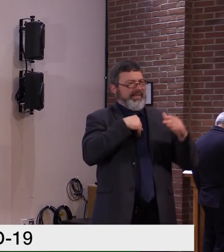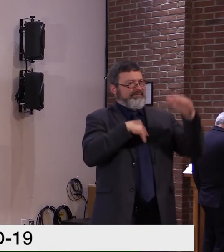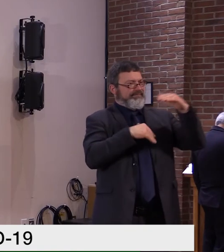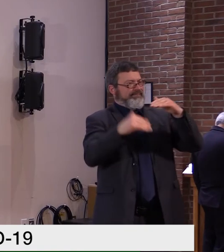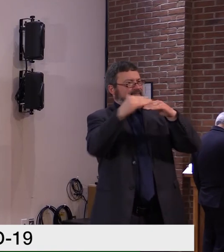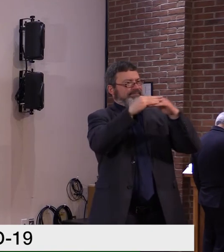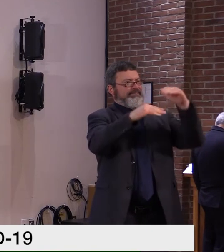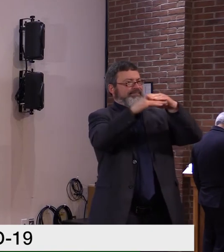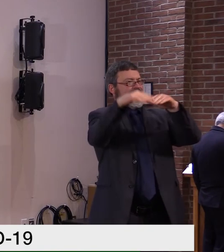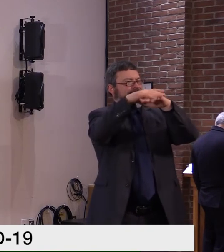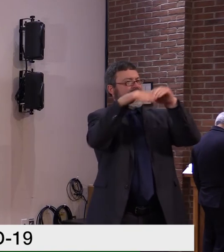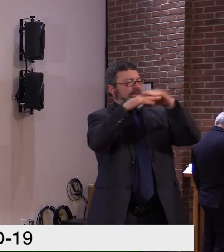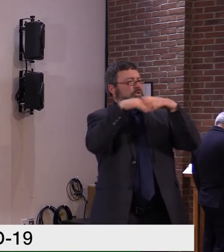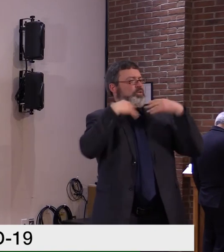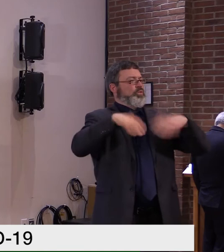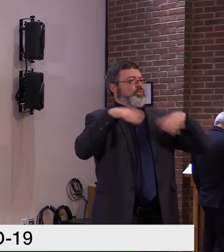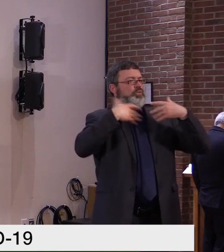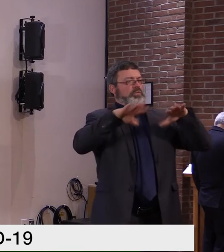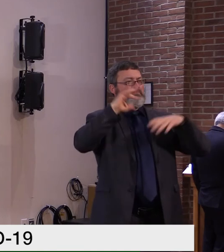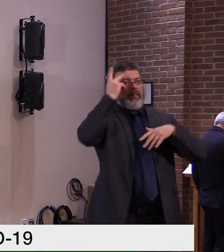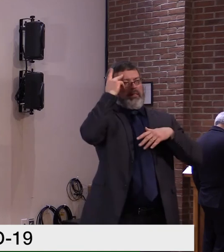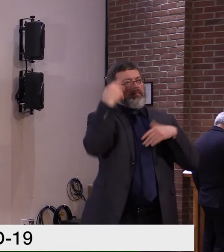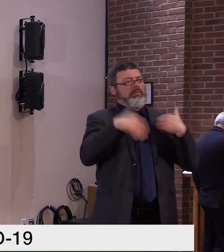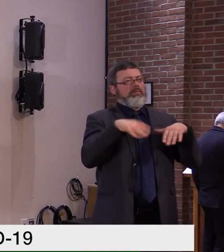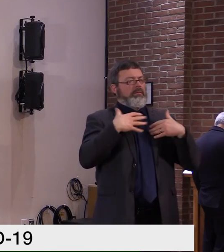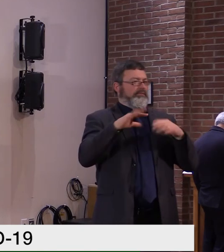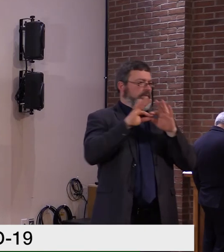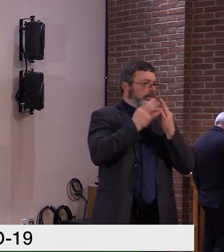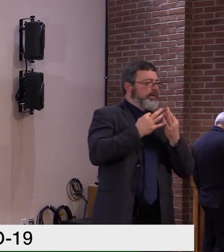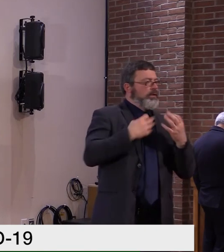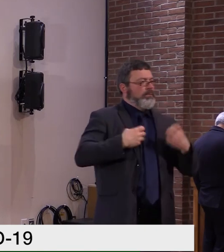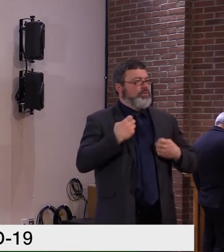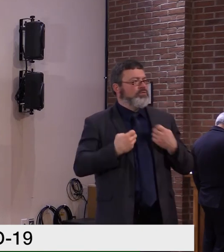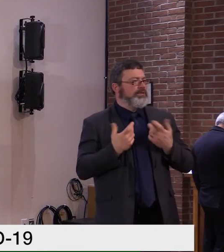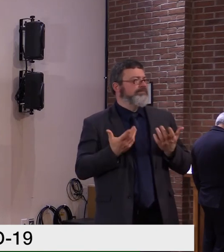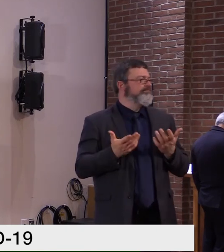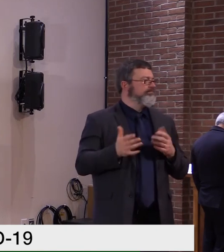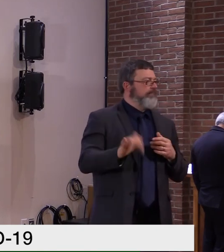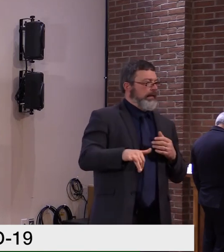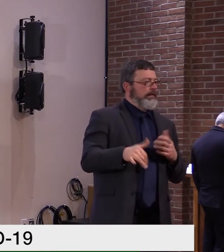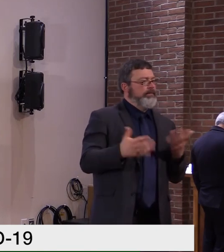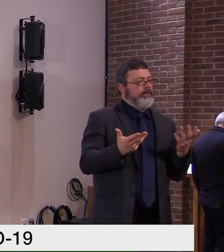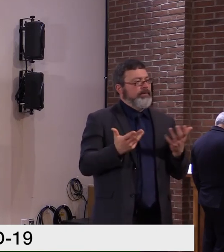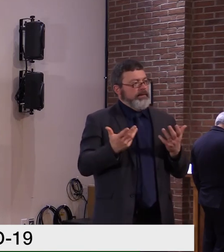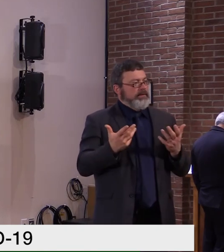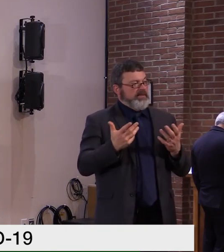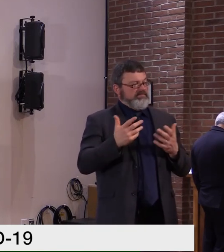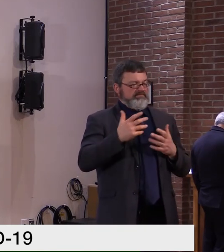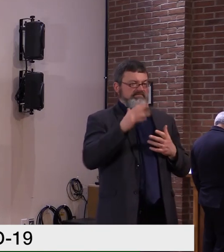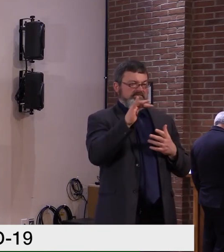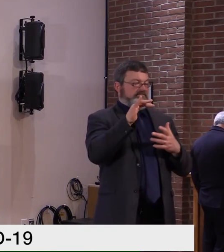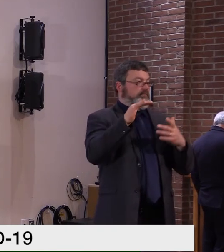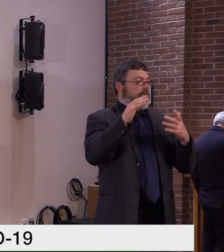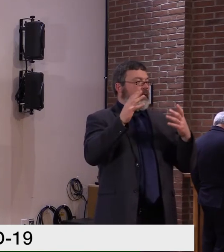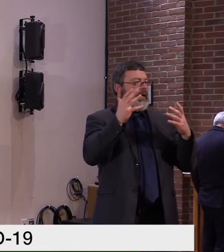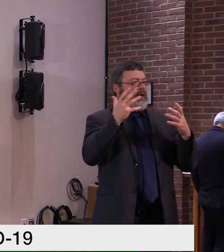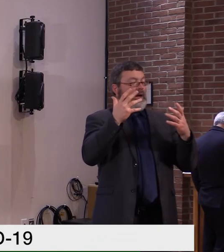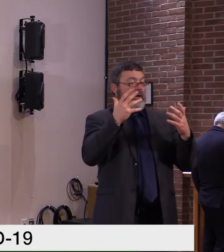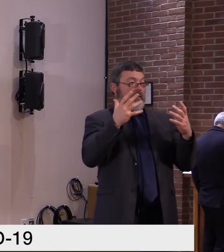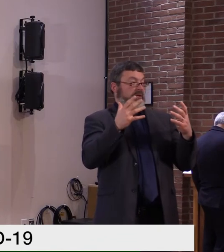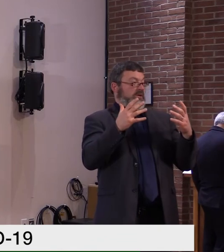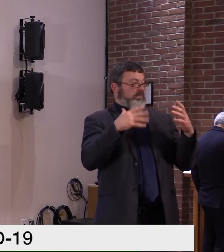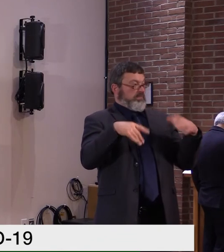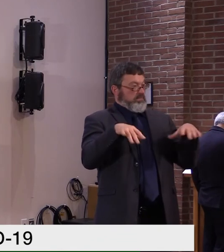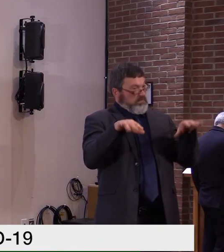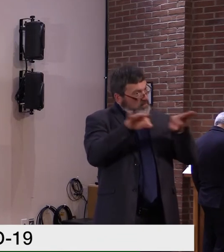So all together, I think we can say they're working well because we haven't really seen any spread of the virus inside the school.